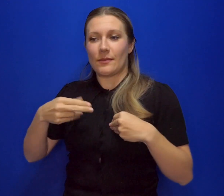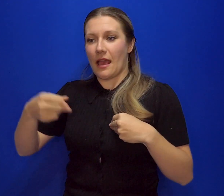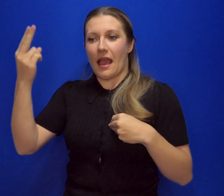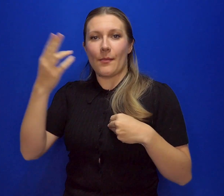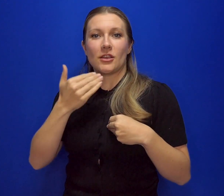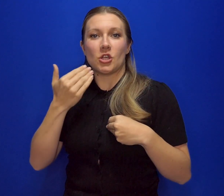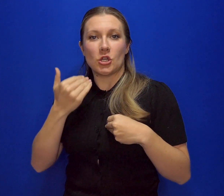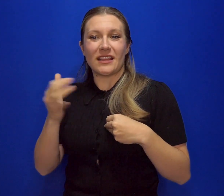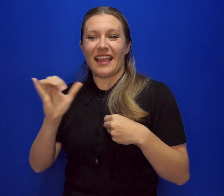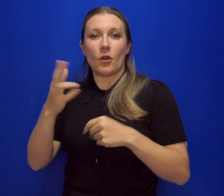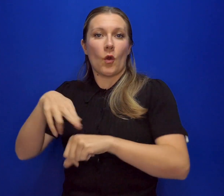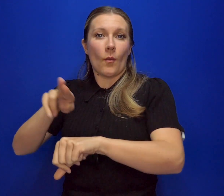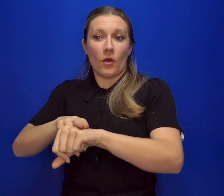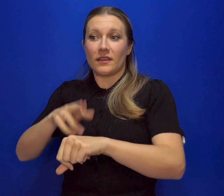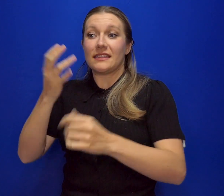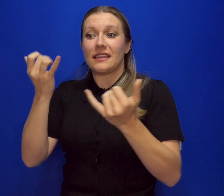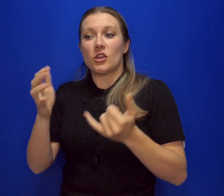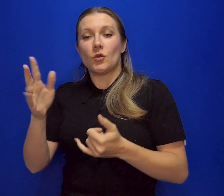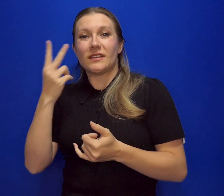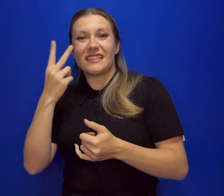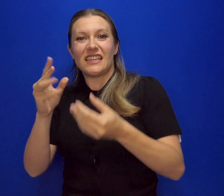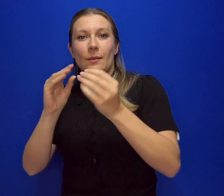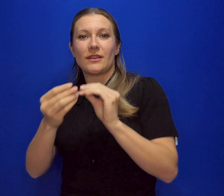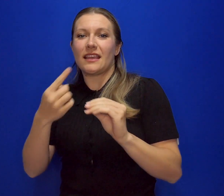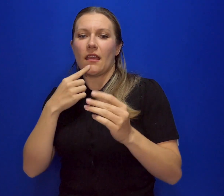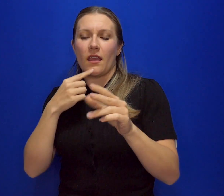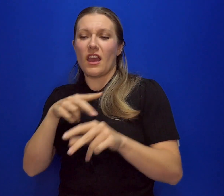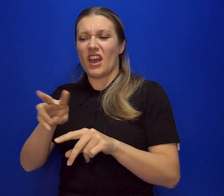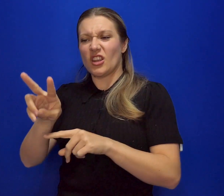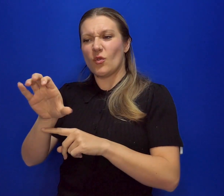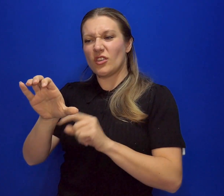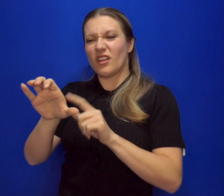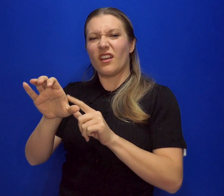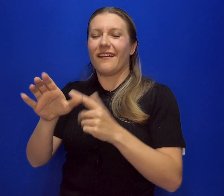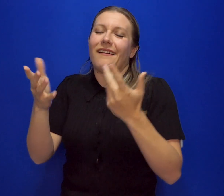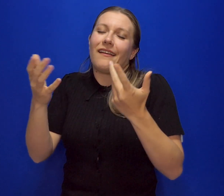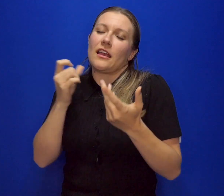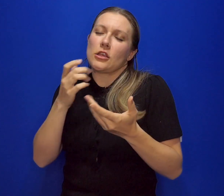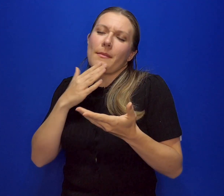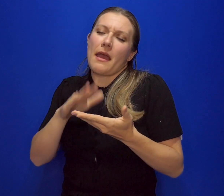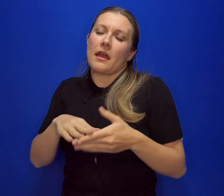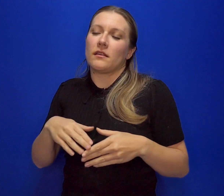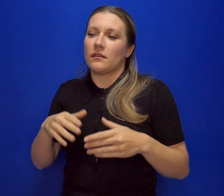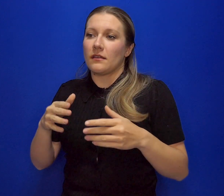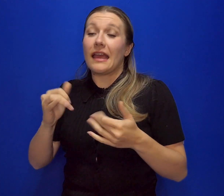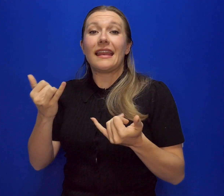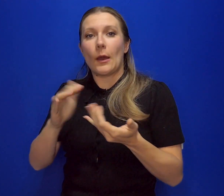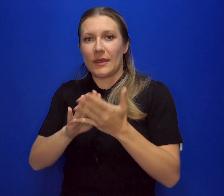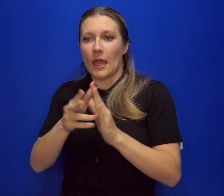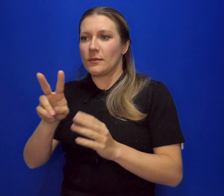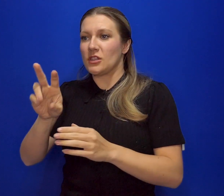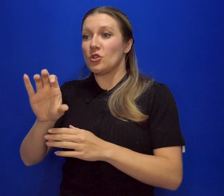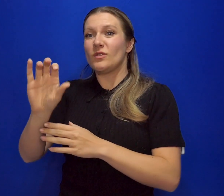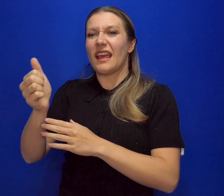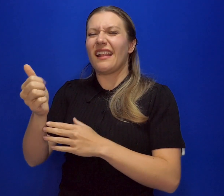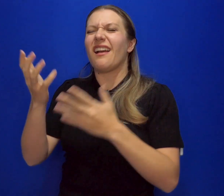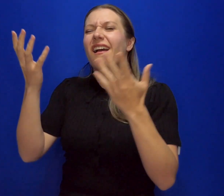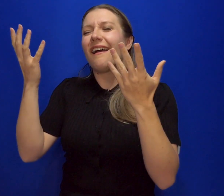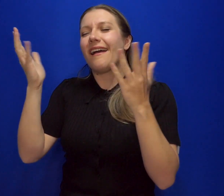as a norm because you'll start looking at numbers and just going, 200, it's not that bad. you know, and that Right. turns into 210, which turns